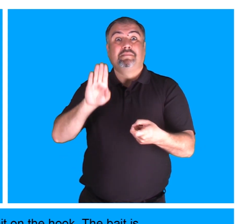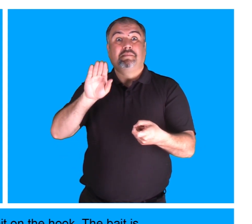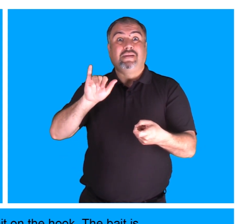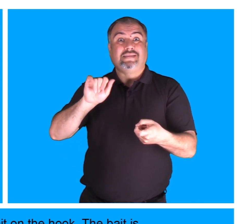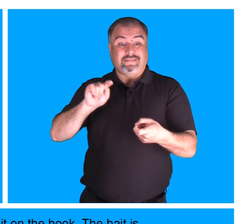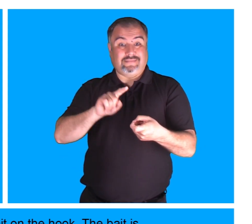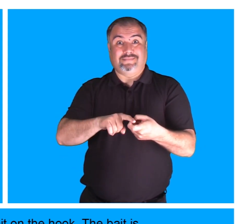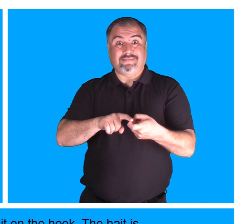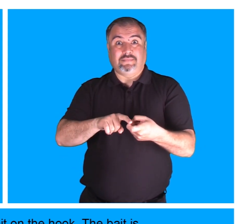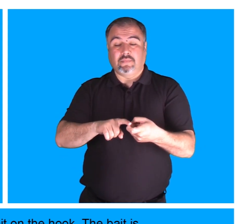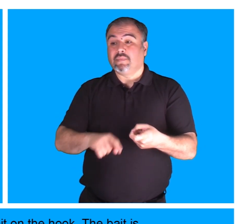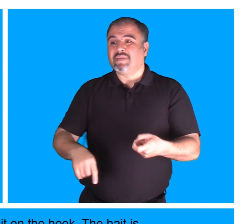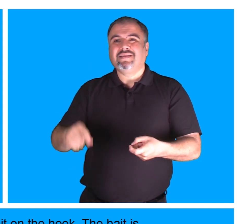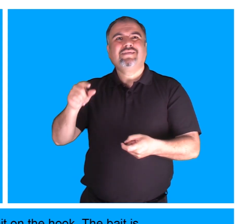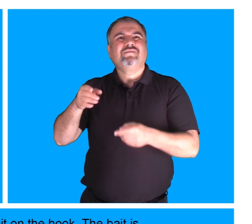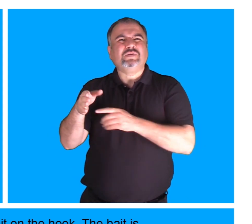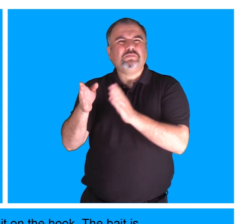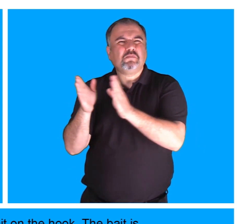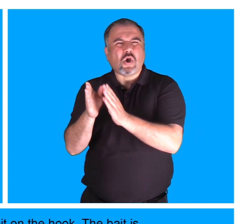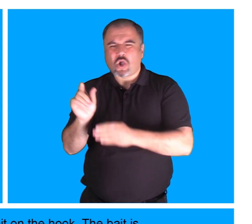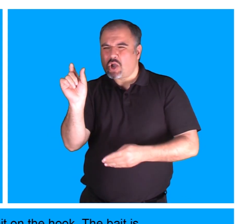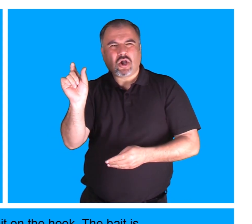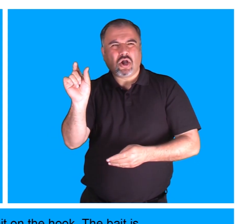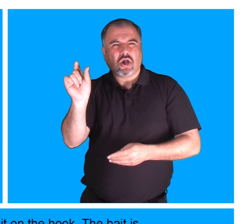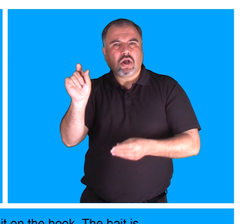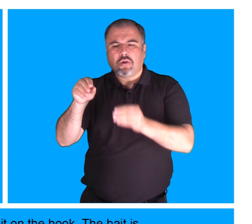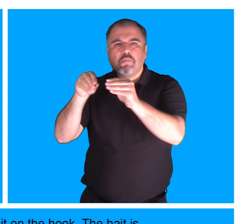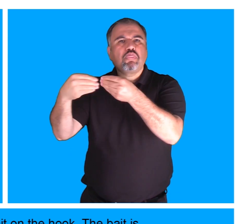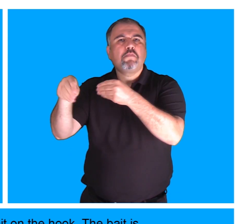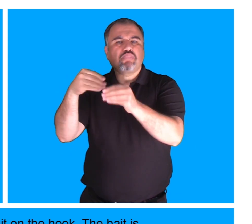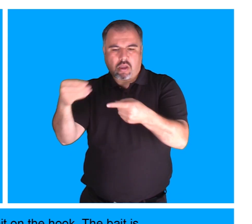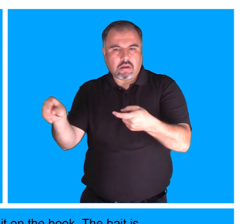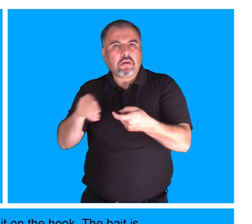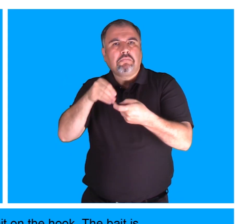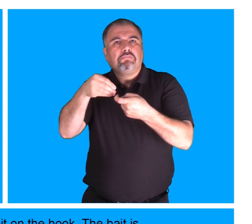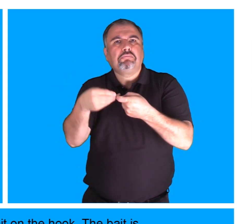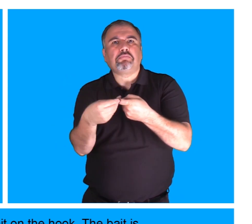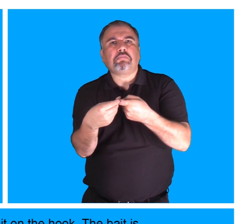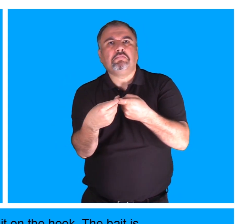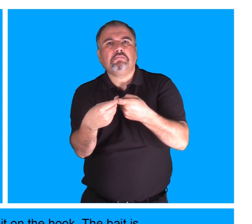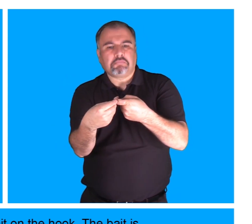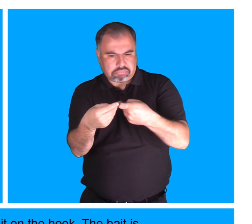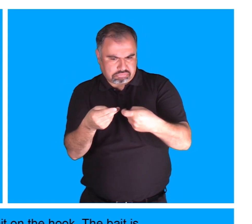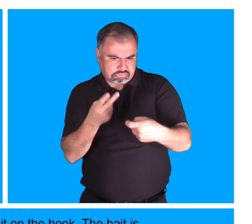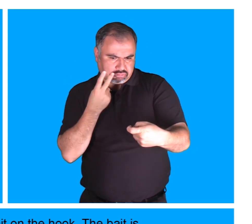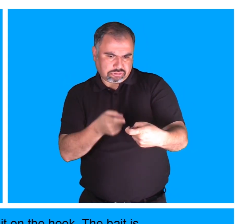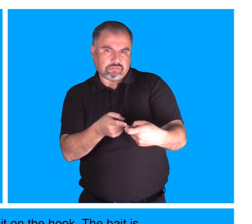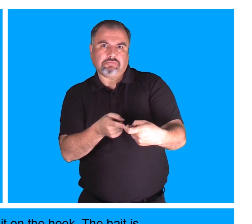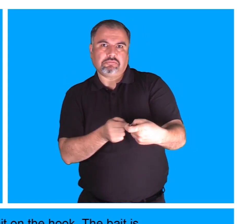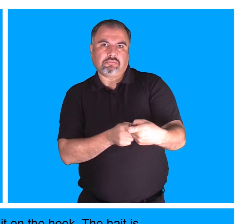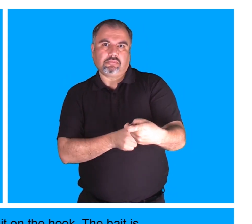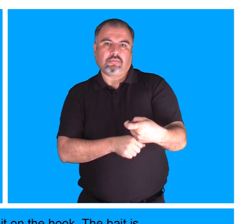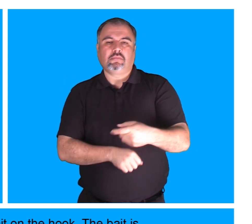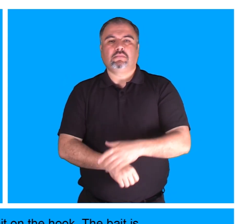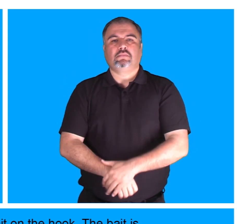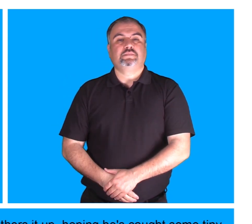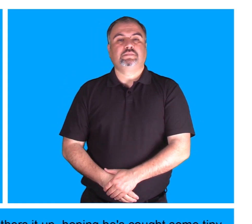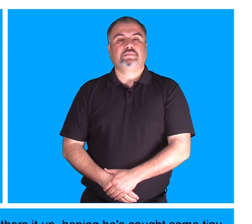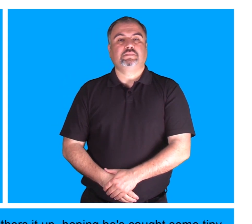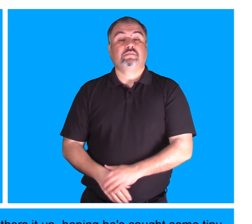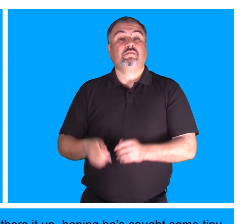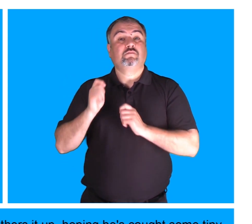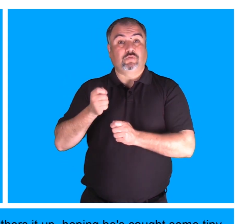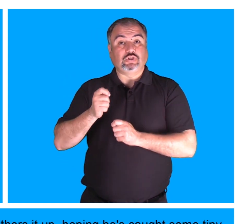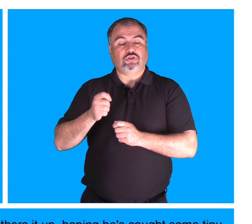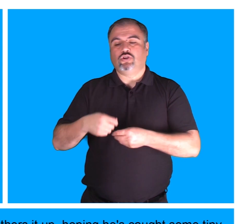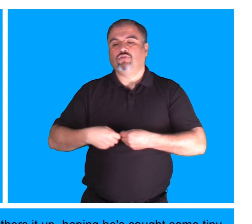This is a photo of a piece of bait. It is small and flexible, so it's easy to place on the hook.